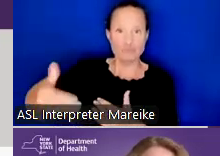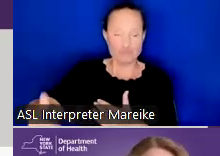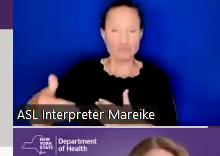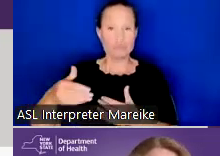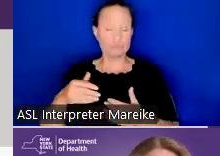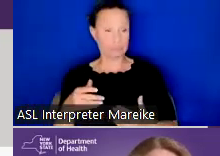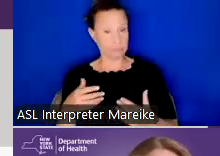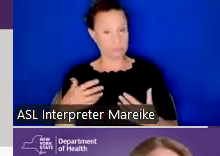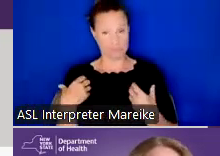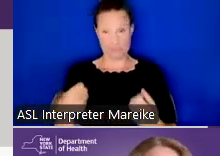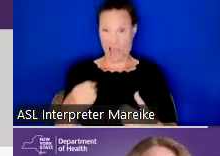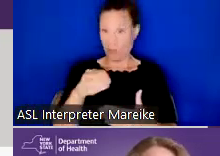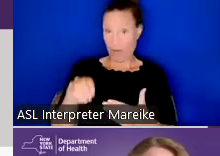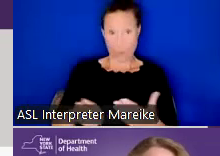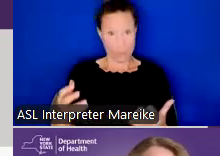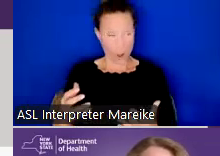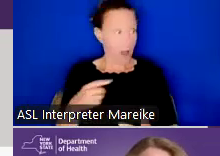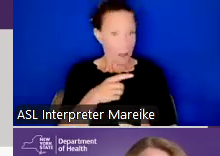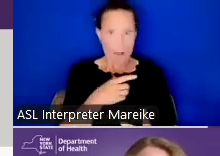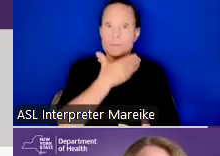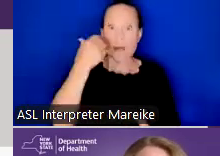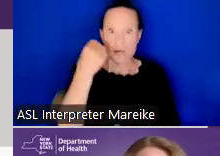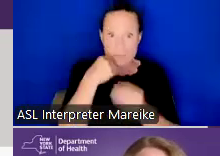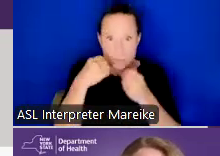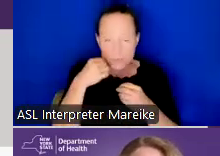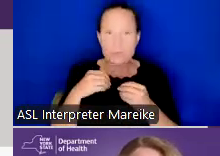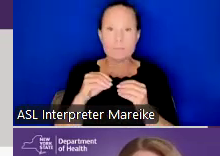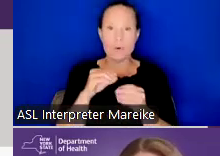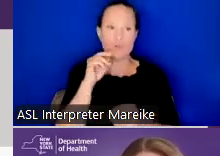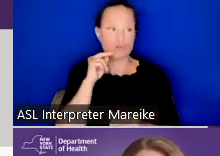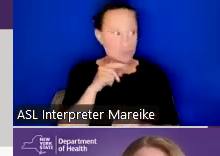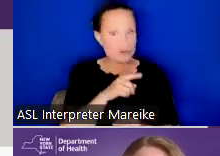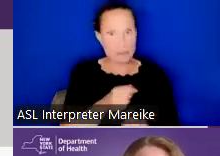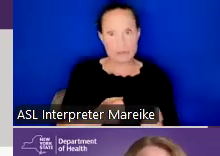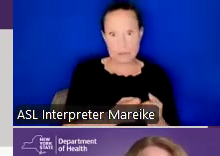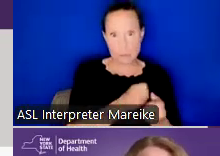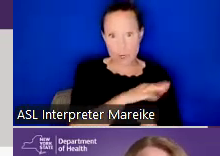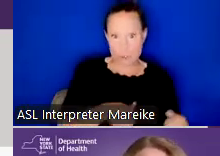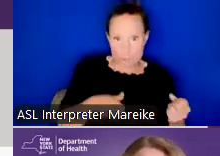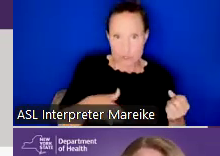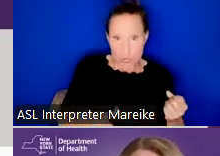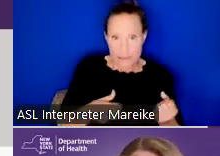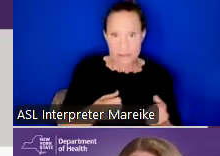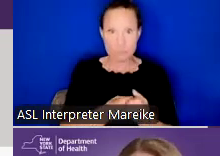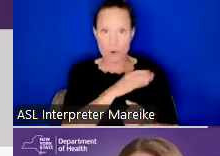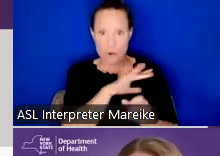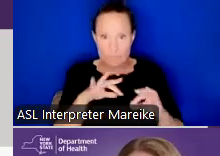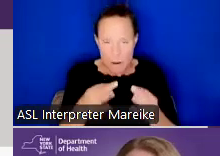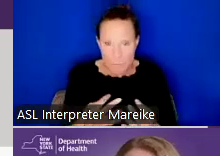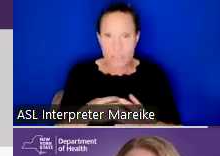receiving nutrition, along with, her pregnancy and family, there's